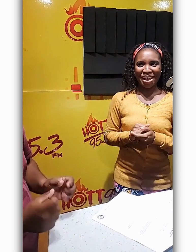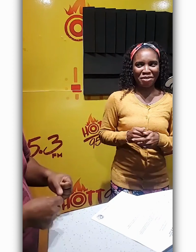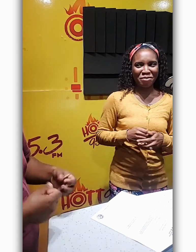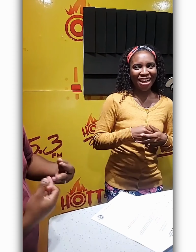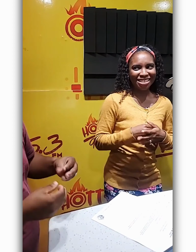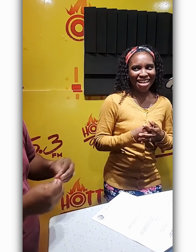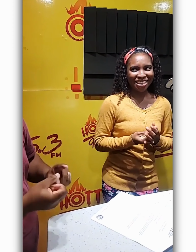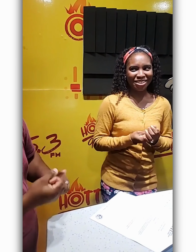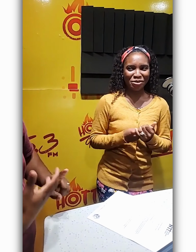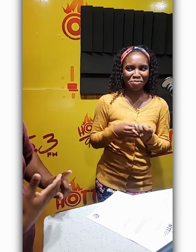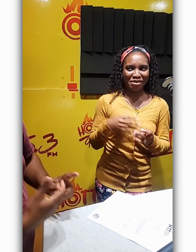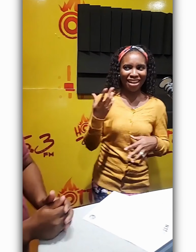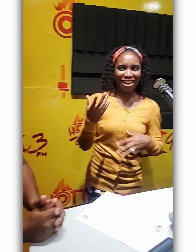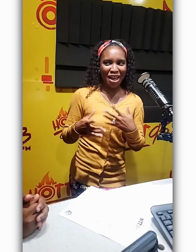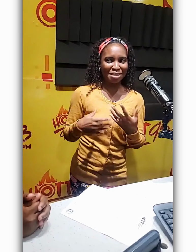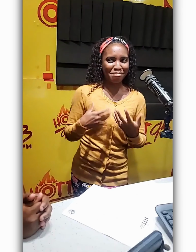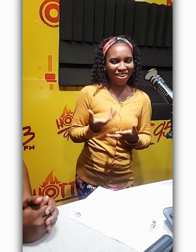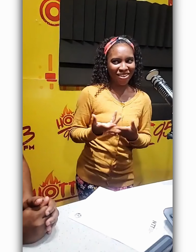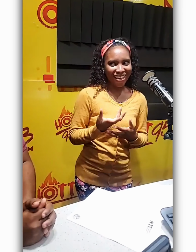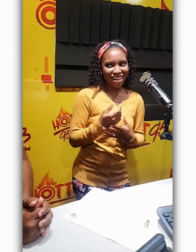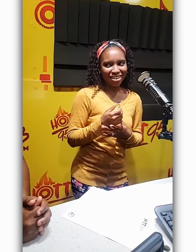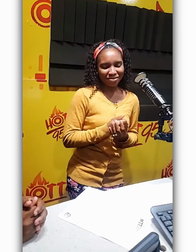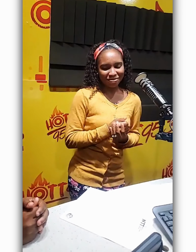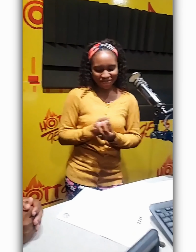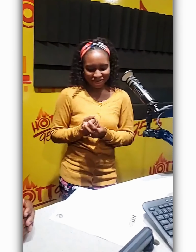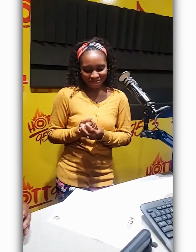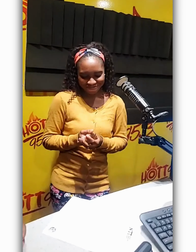What exactly do you mean? Can you expand on that?